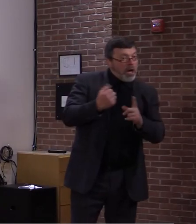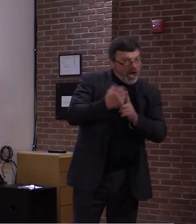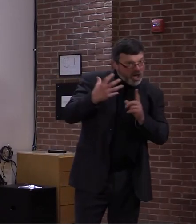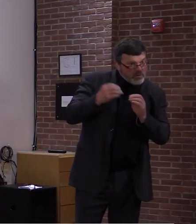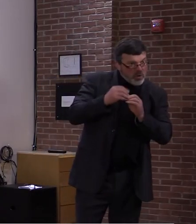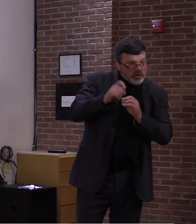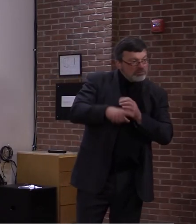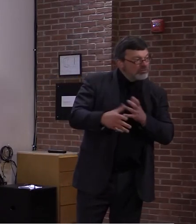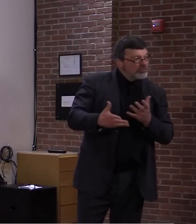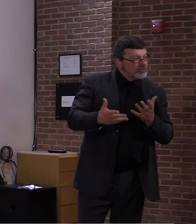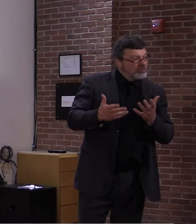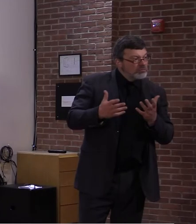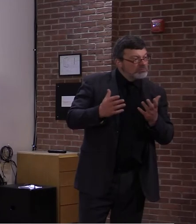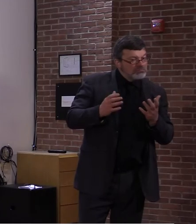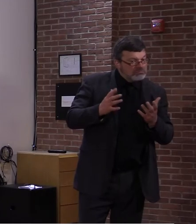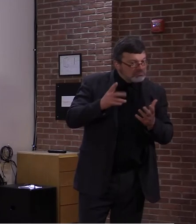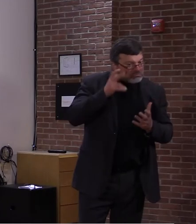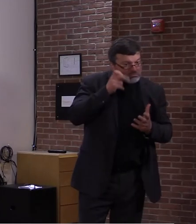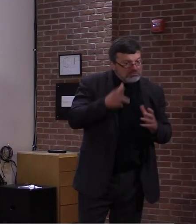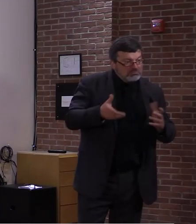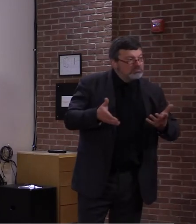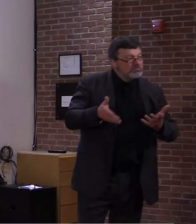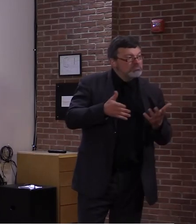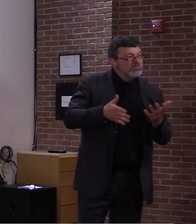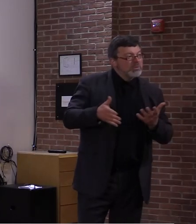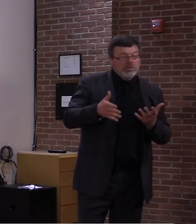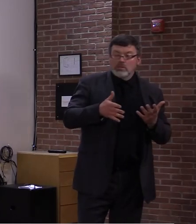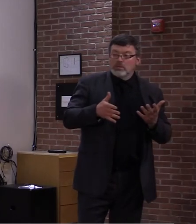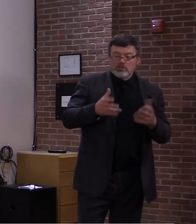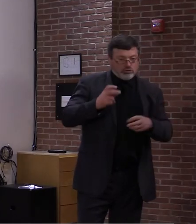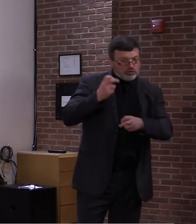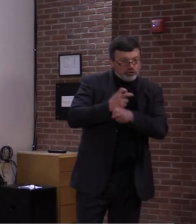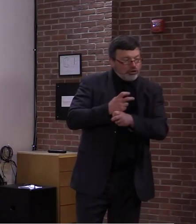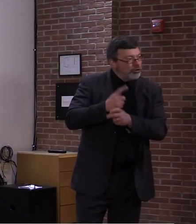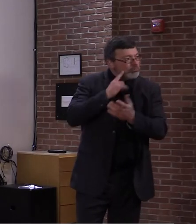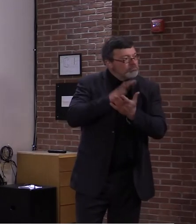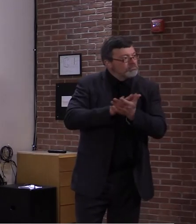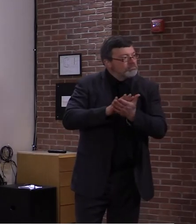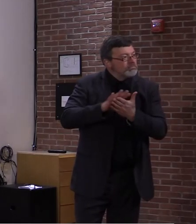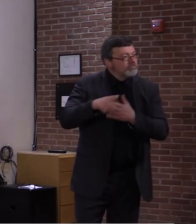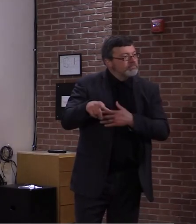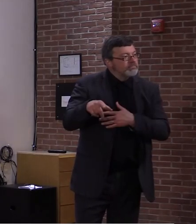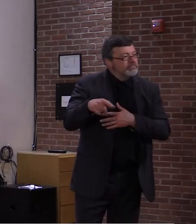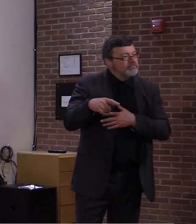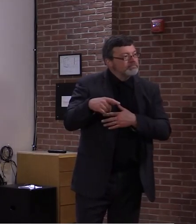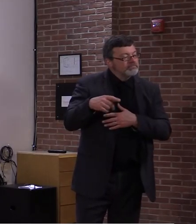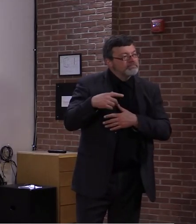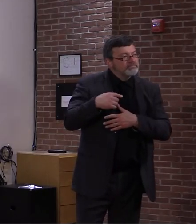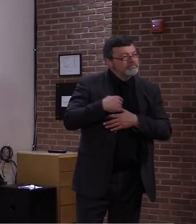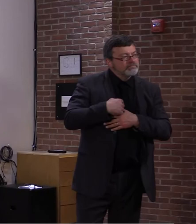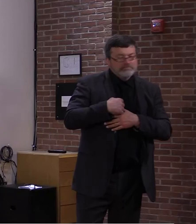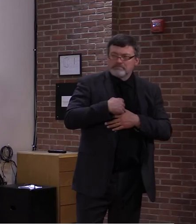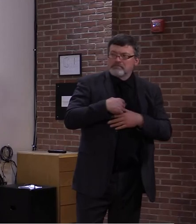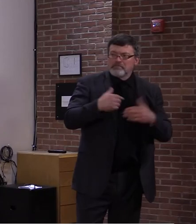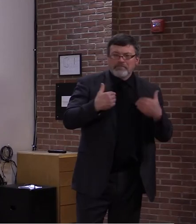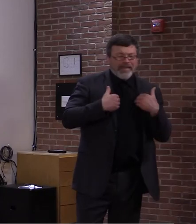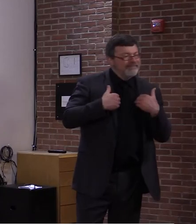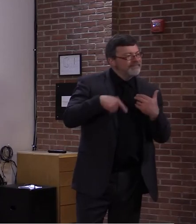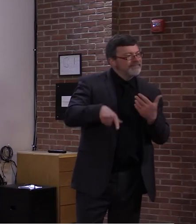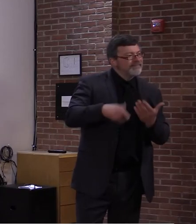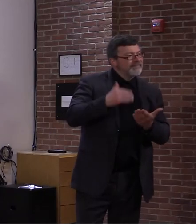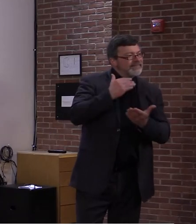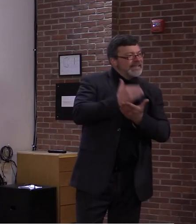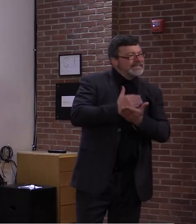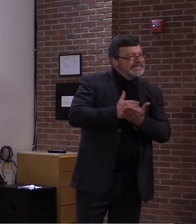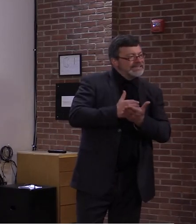Sure, thanks. Kevin, we could send you the list that was calculated by tax